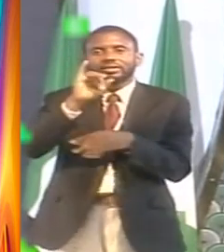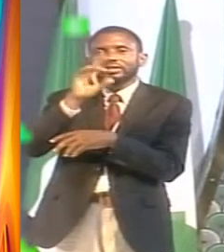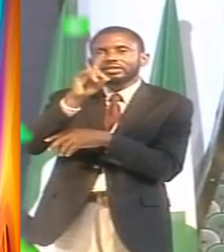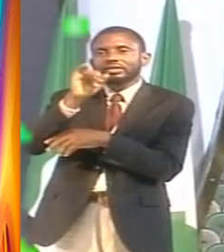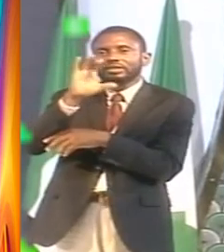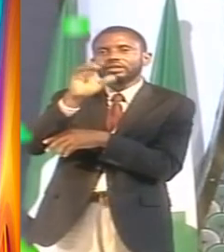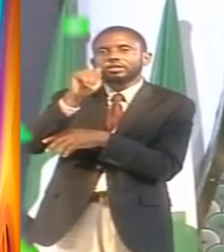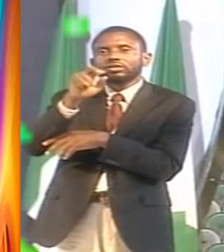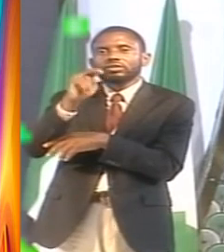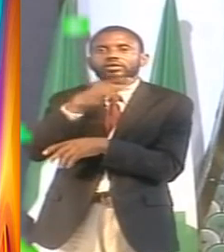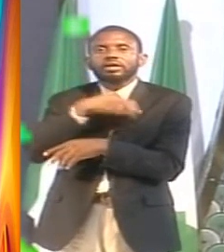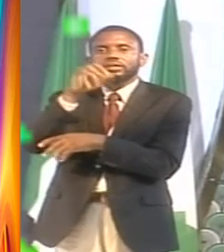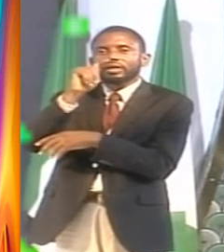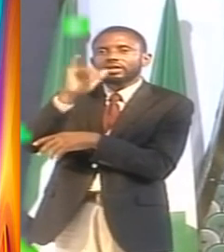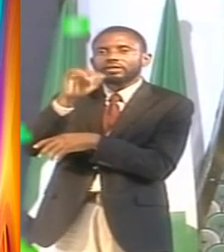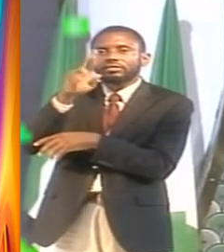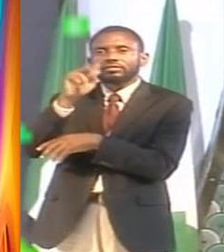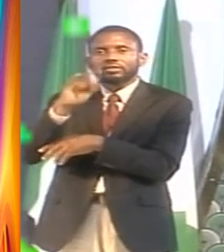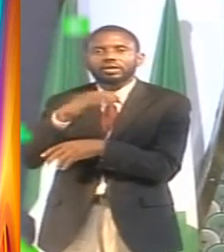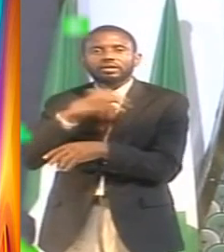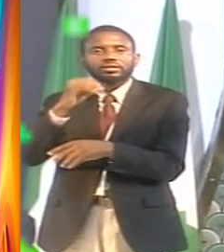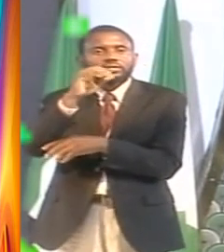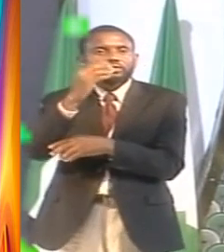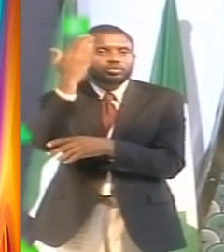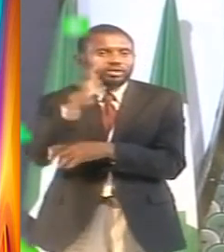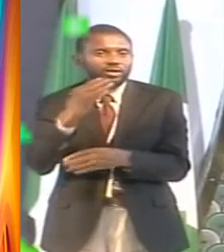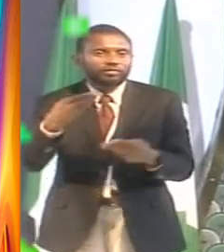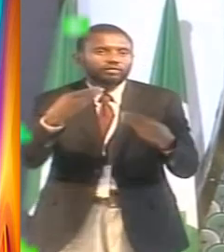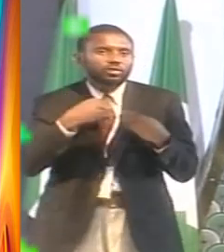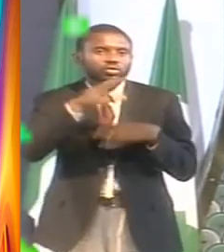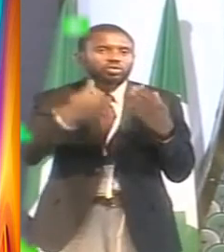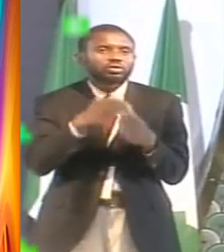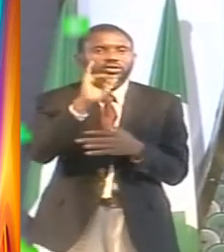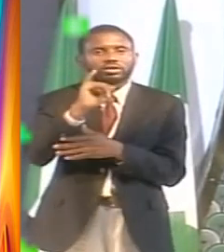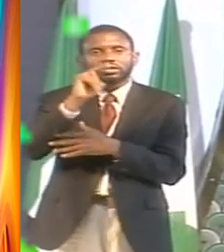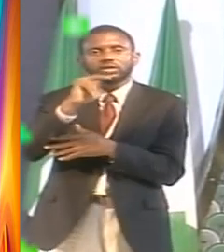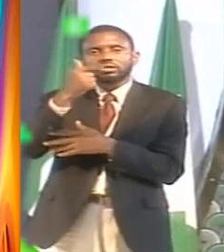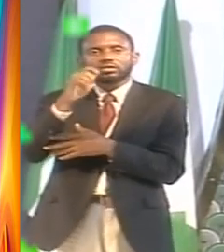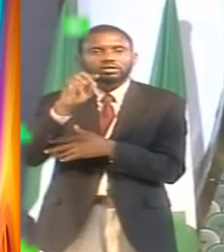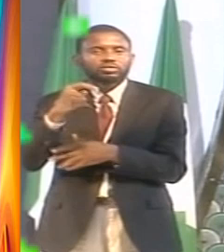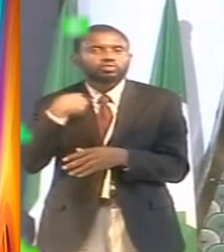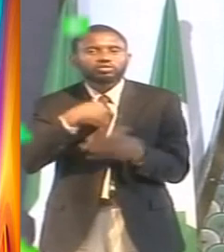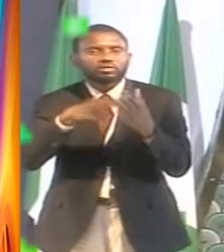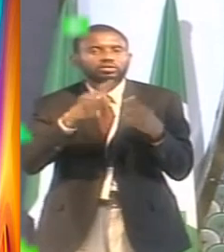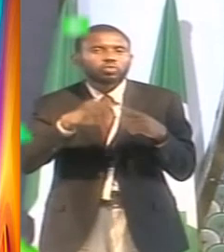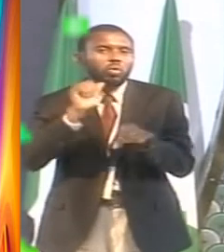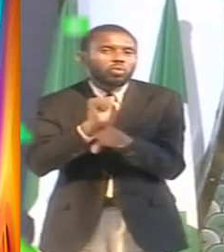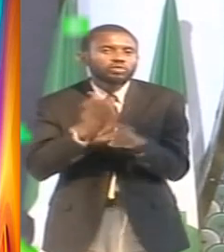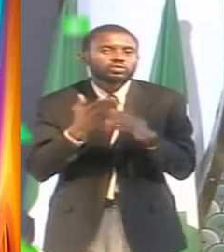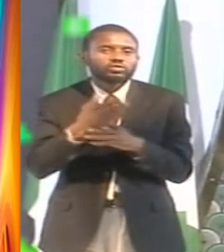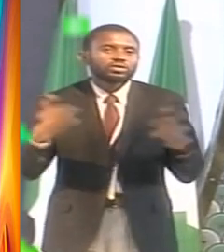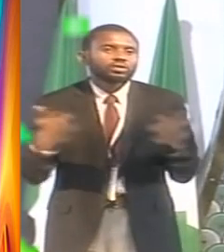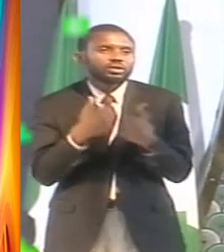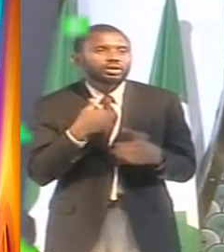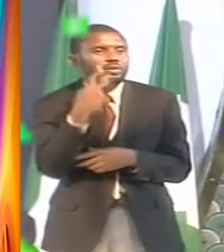that the guest speaker has given us all the ingredients we require to be able to walk through the challenges. And I saw the Vice